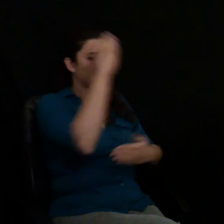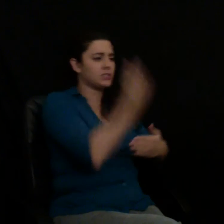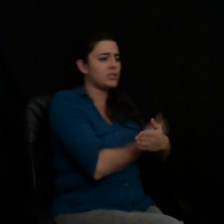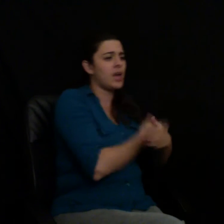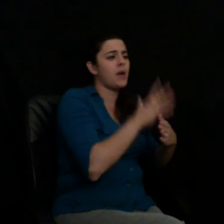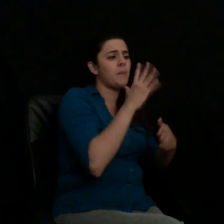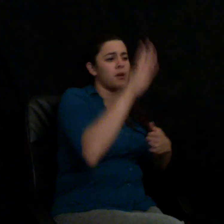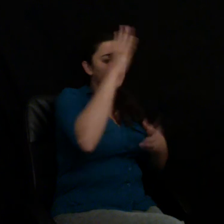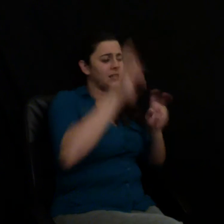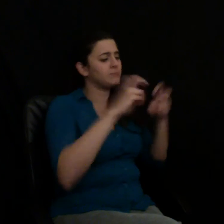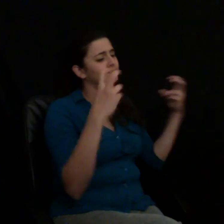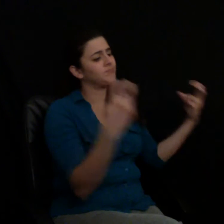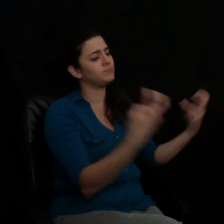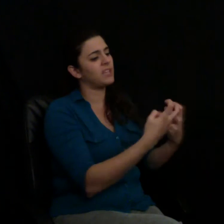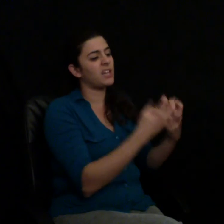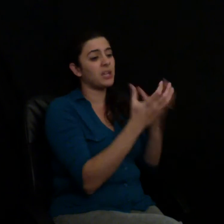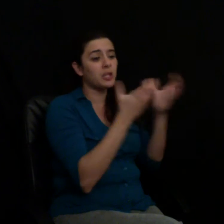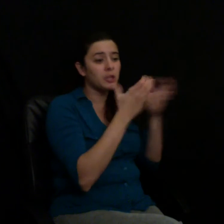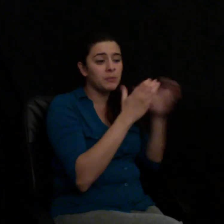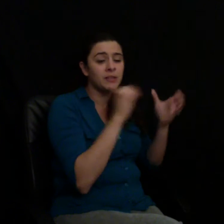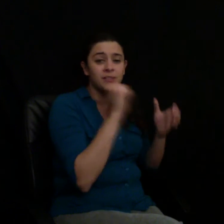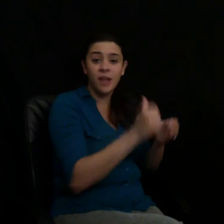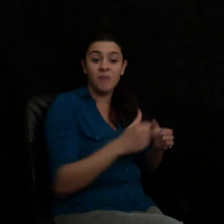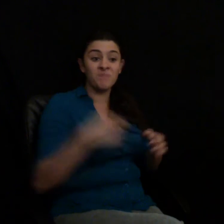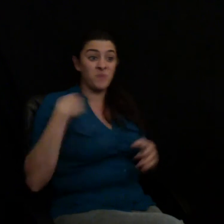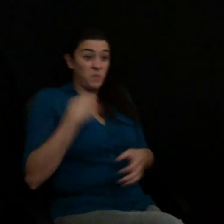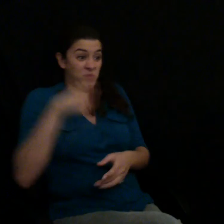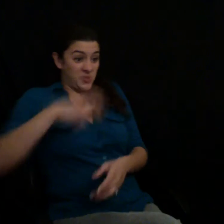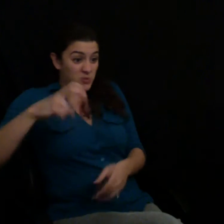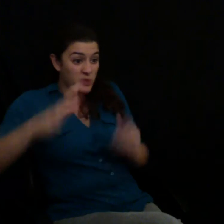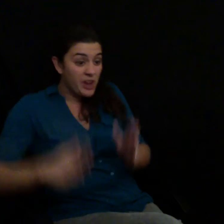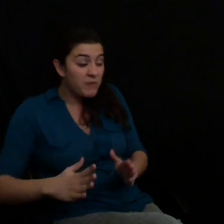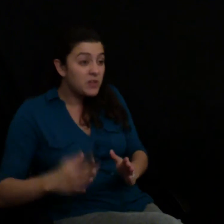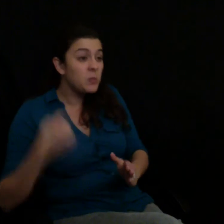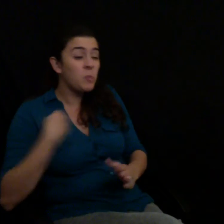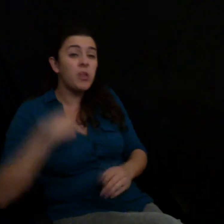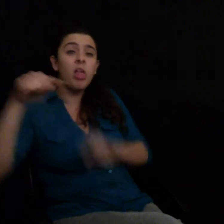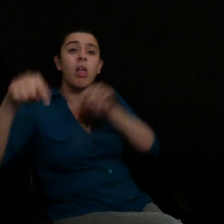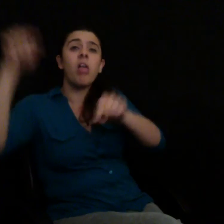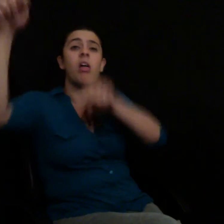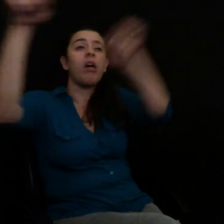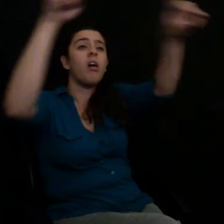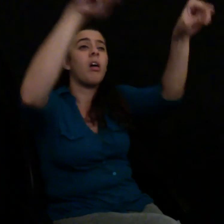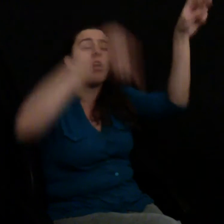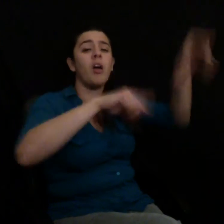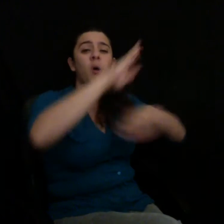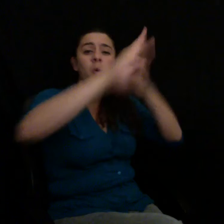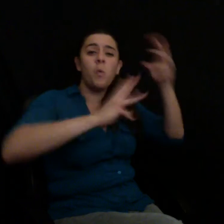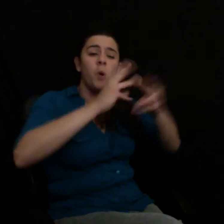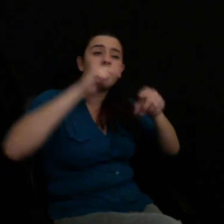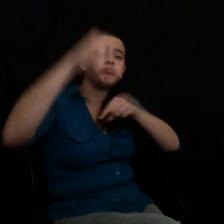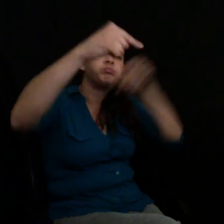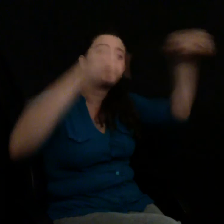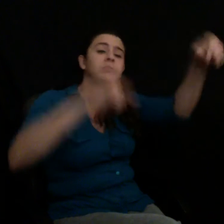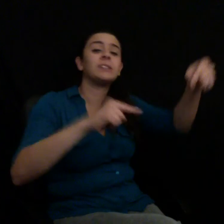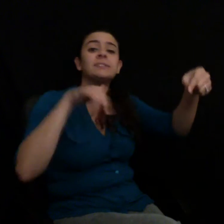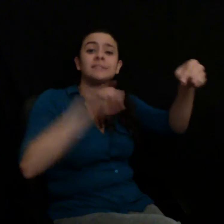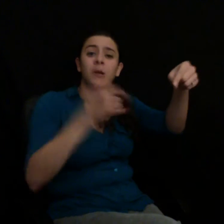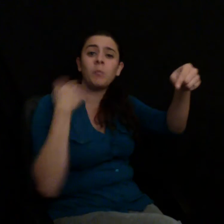contact with each other, and we're a family, and we have each other's backs. And I found more family on the road than I ever